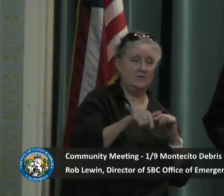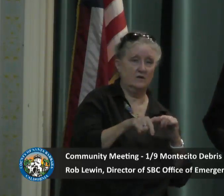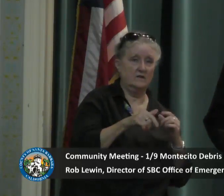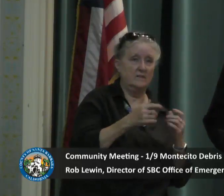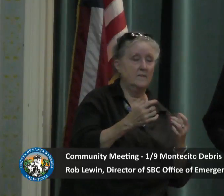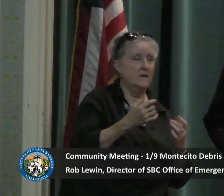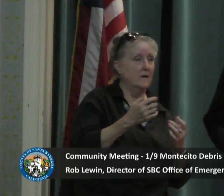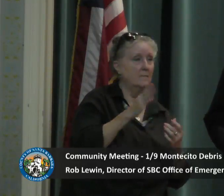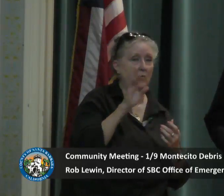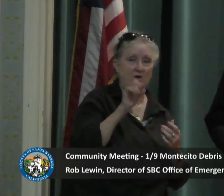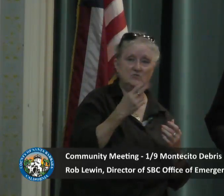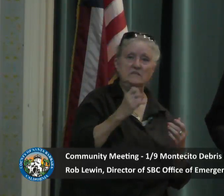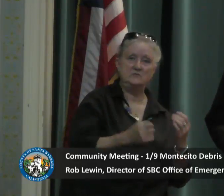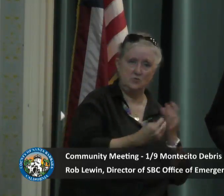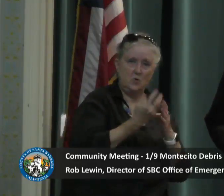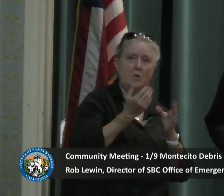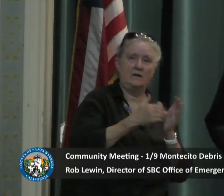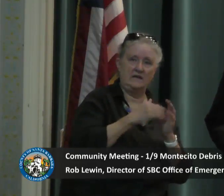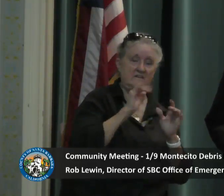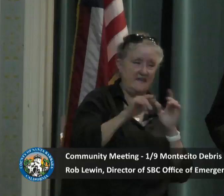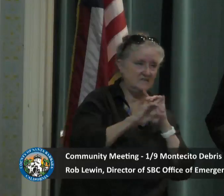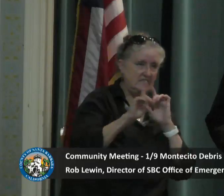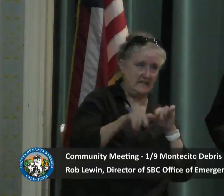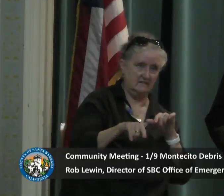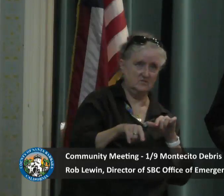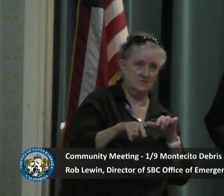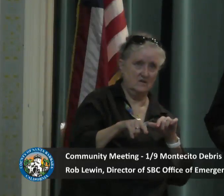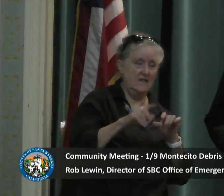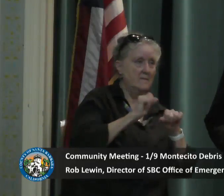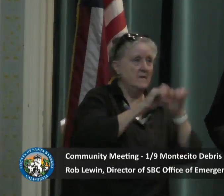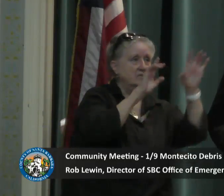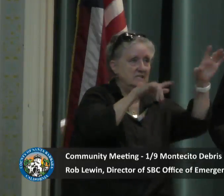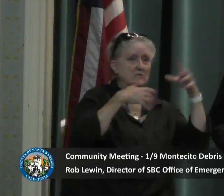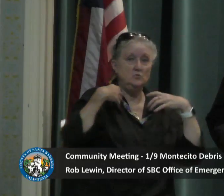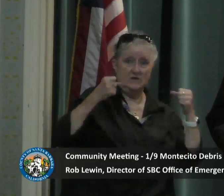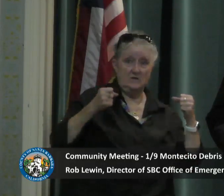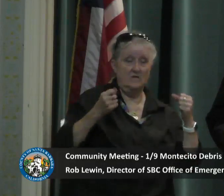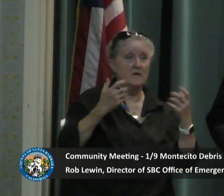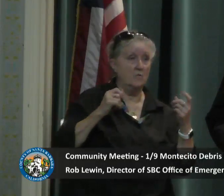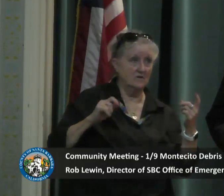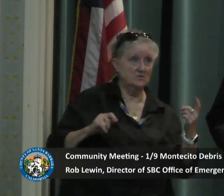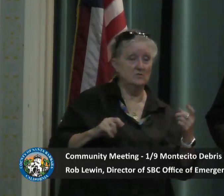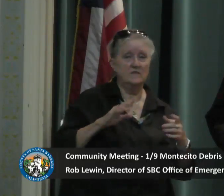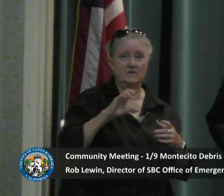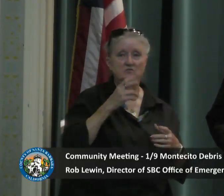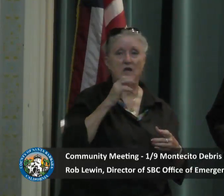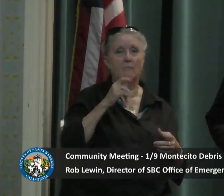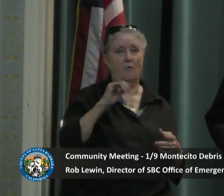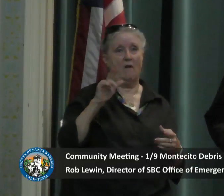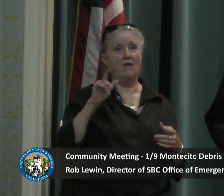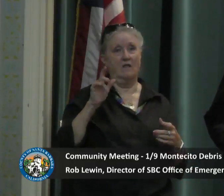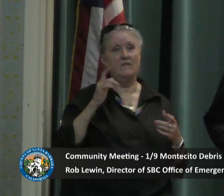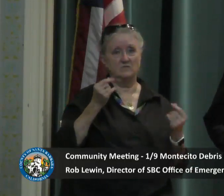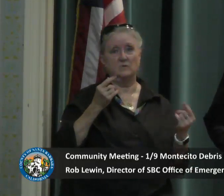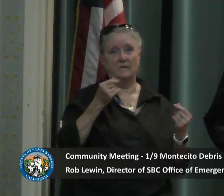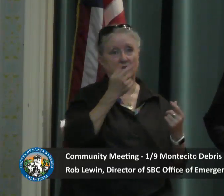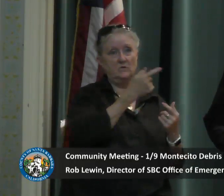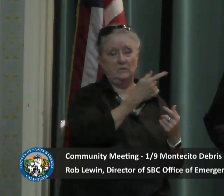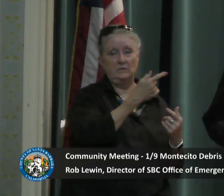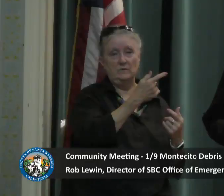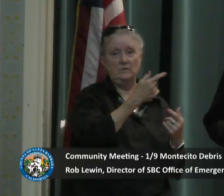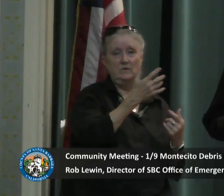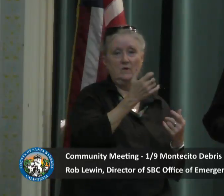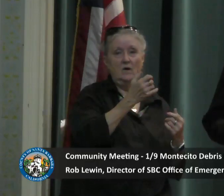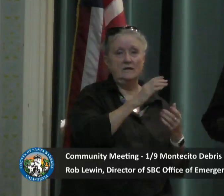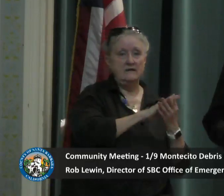brush needs to grow back. That's the solution. The mountains need to heal. They want to. They're chaparral. That's what they do. So we